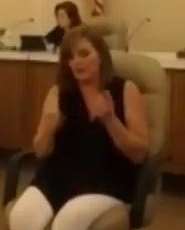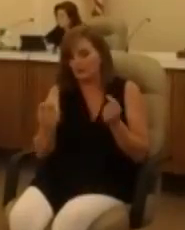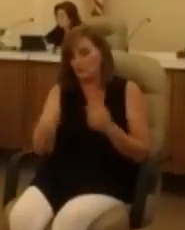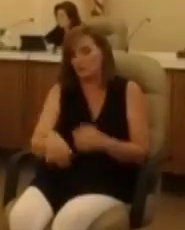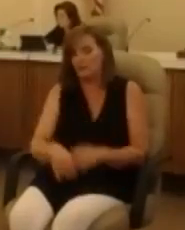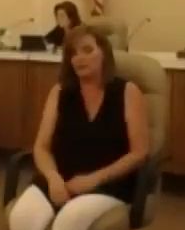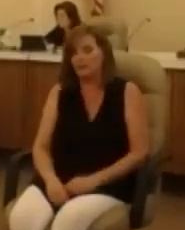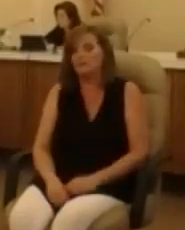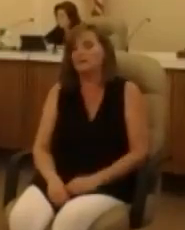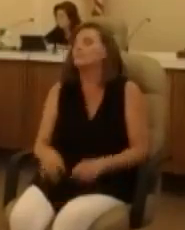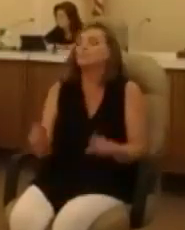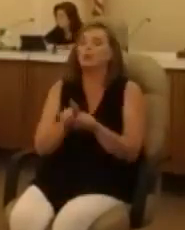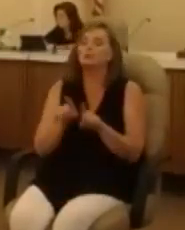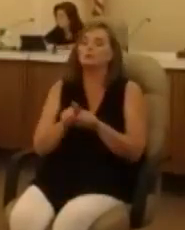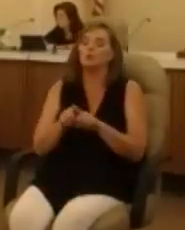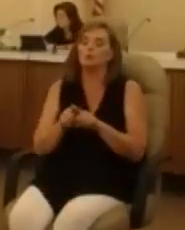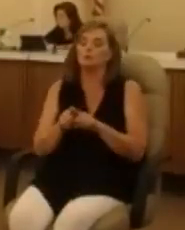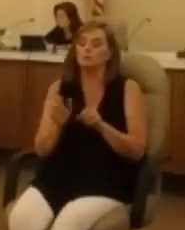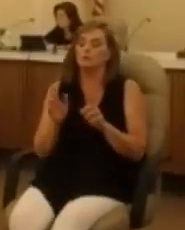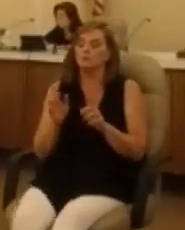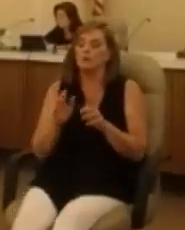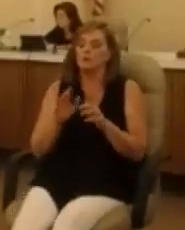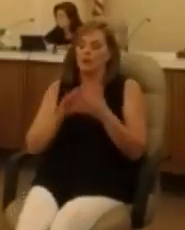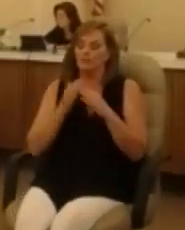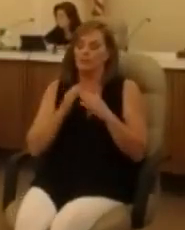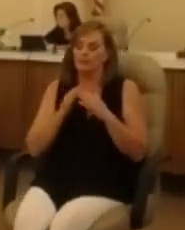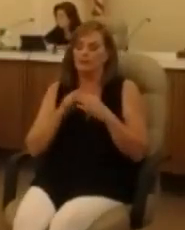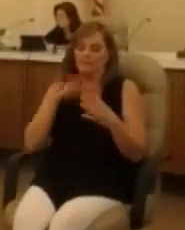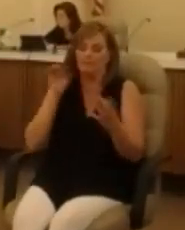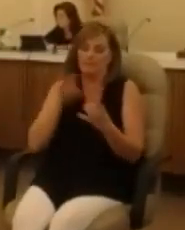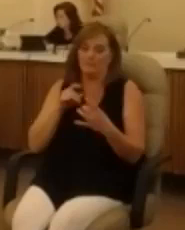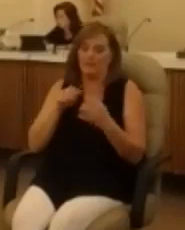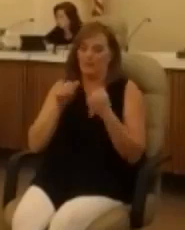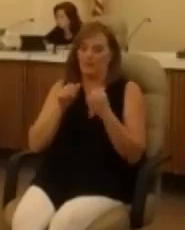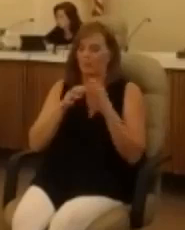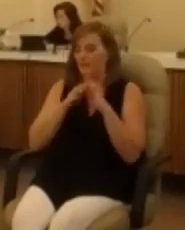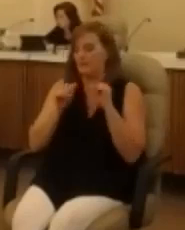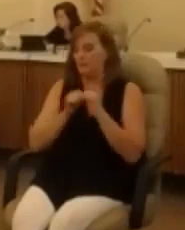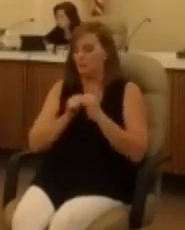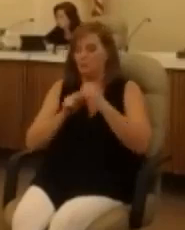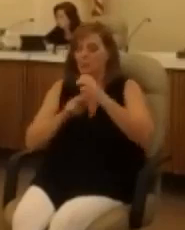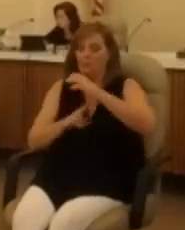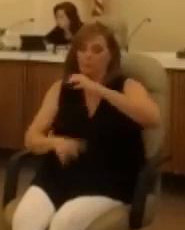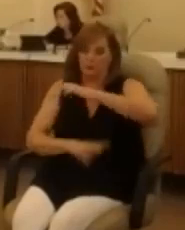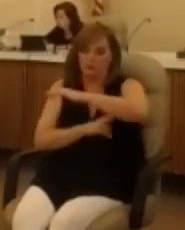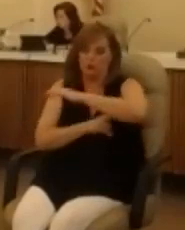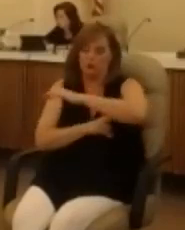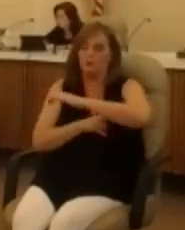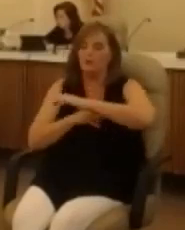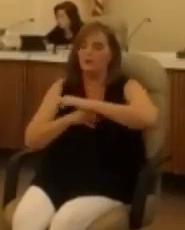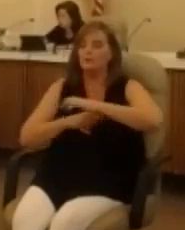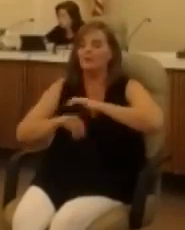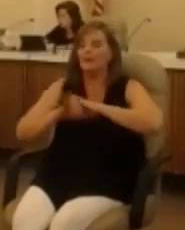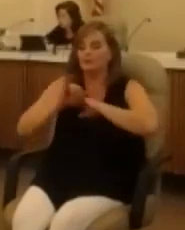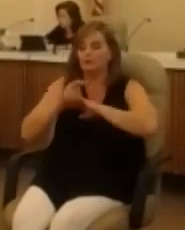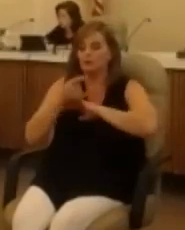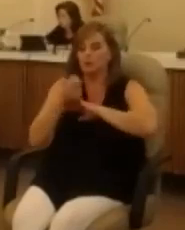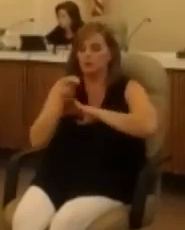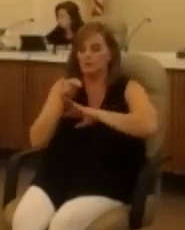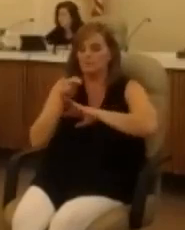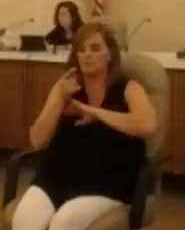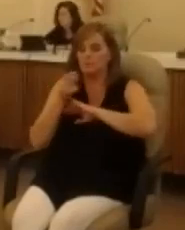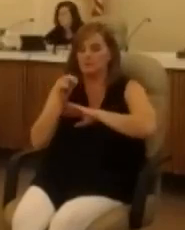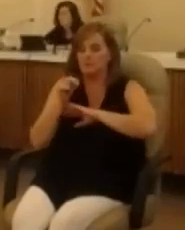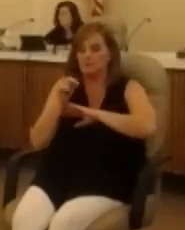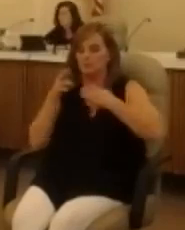also community feedback with regards to that bridge over the Jefferson Road Bridge over West